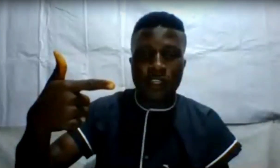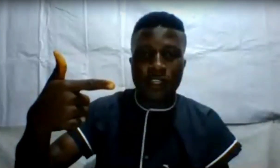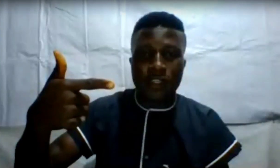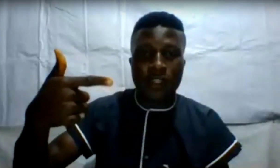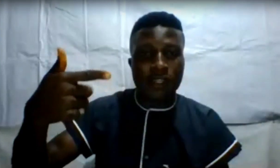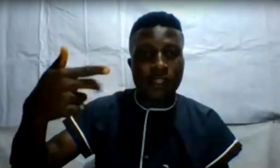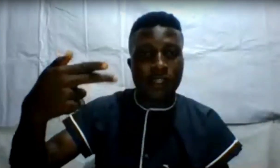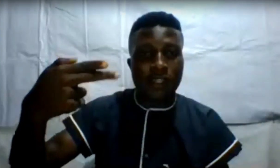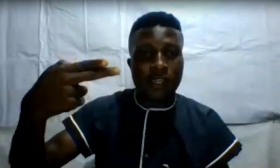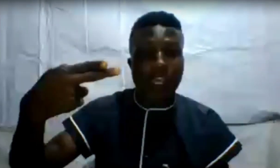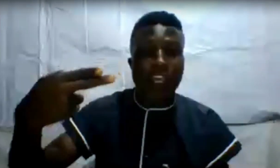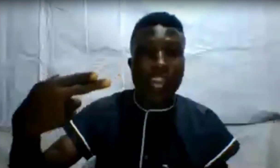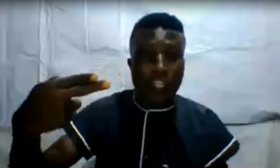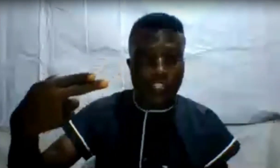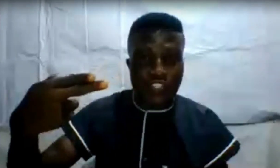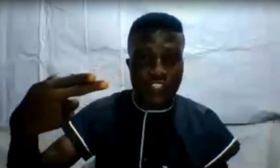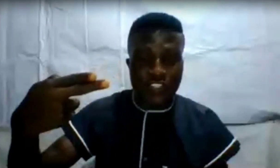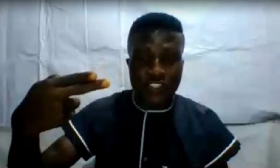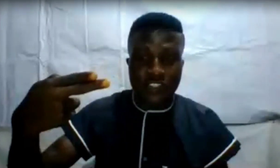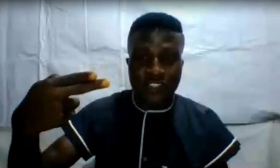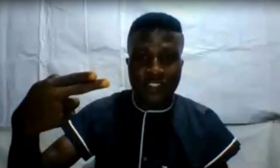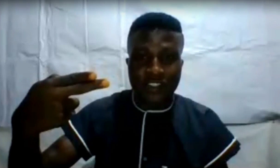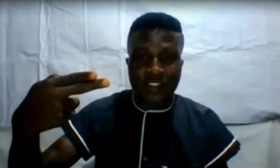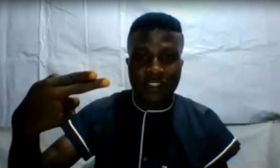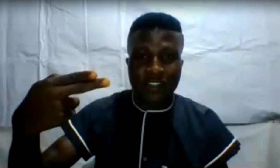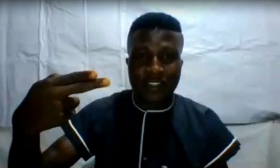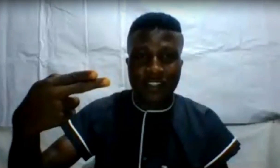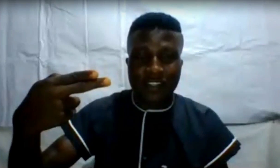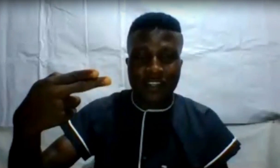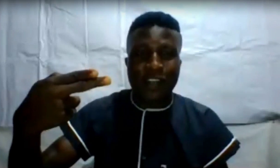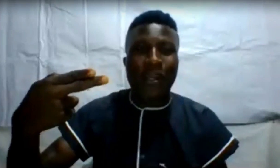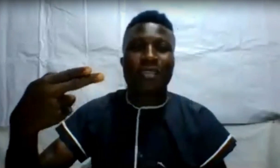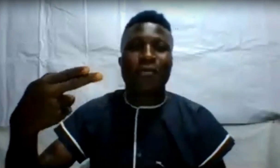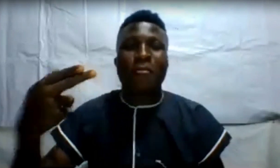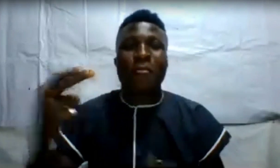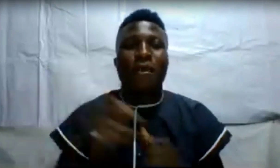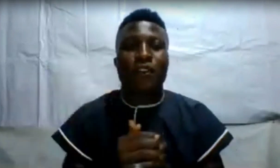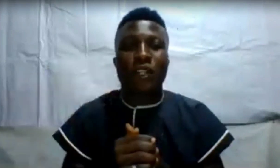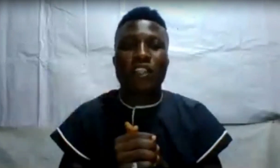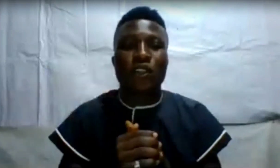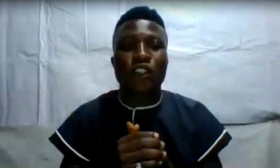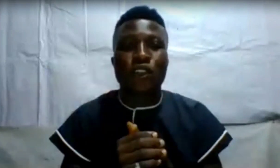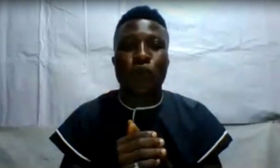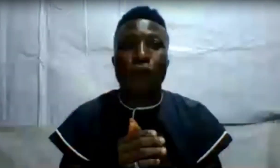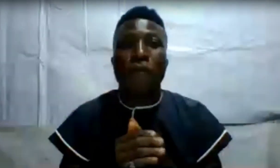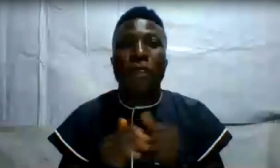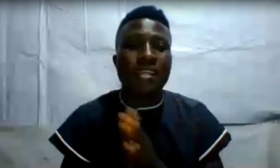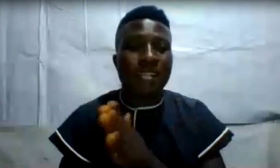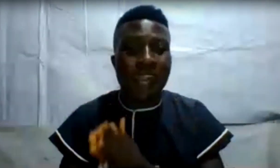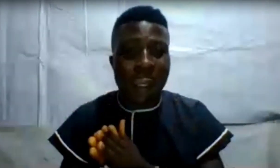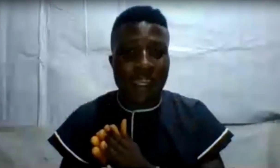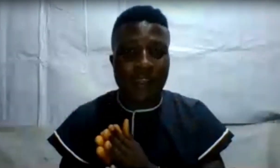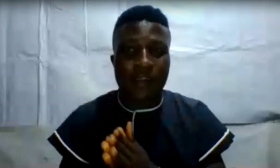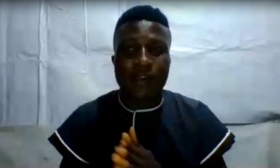and H. All right, so let's continue. The next letter is I. Now for